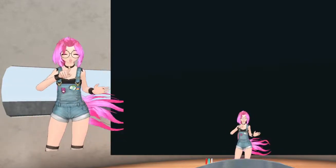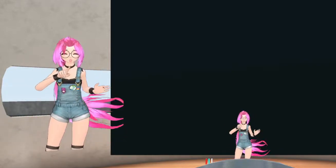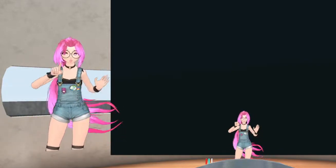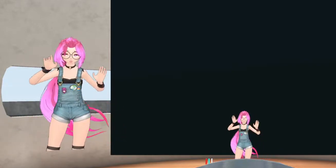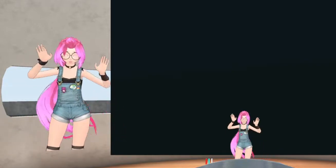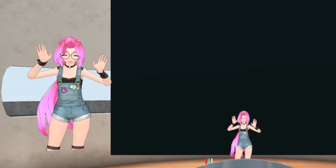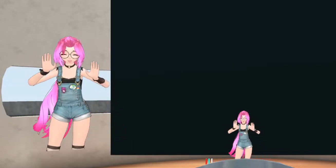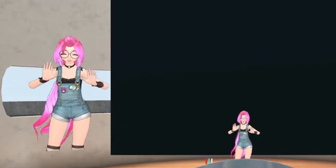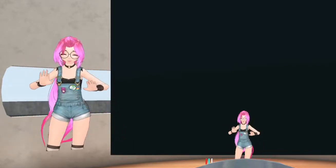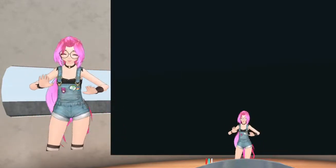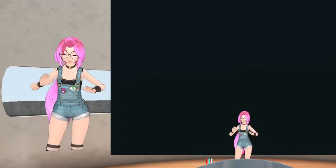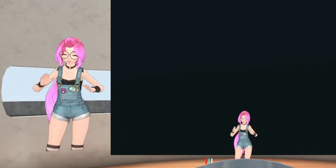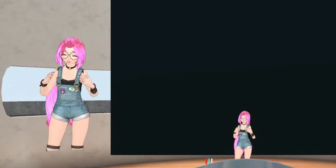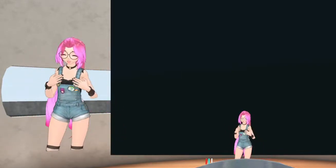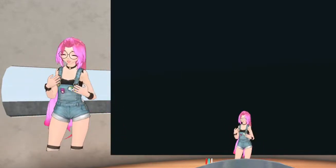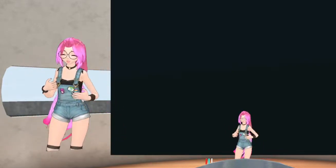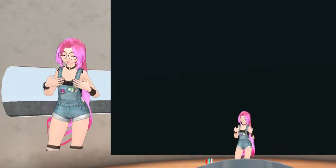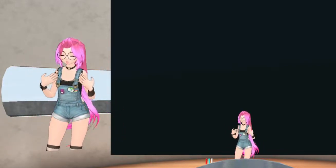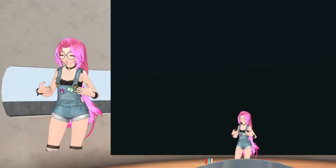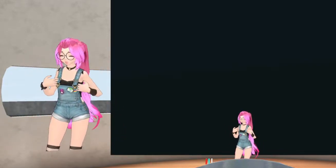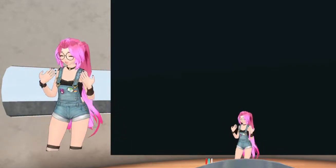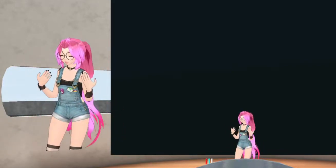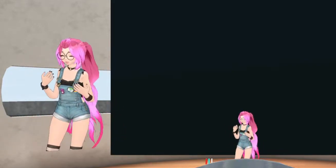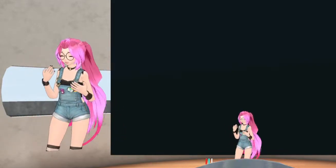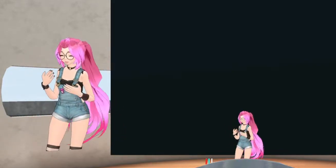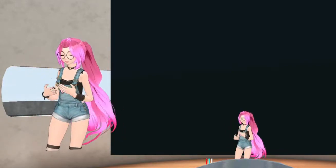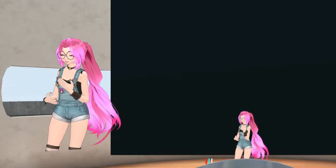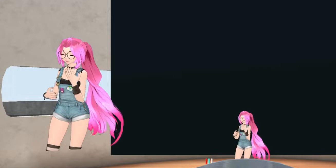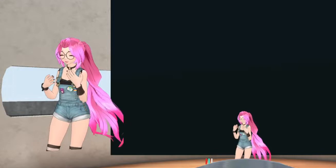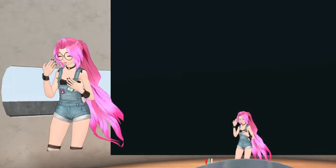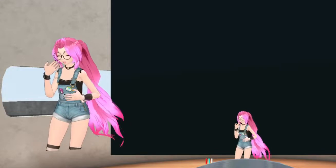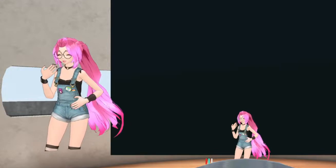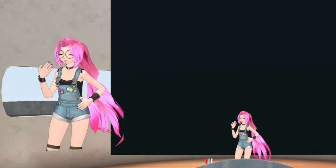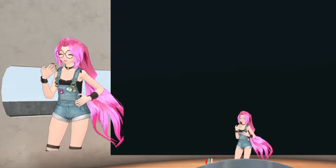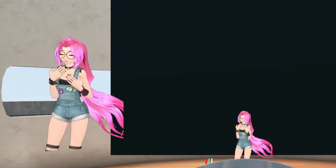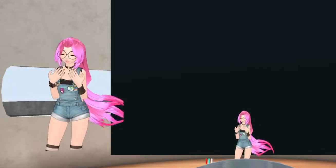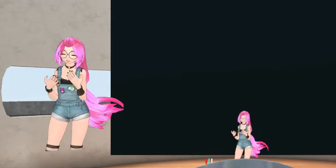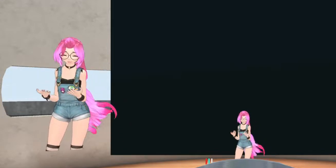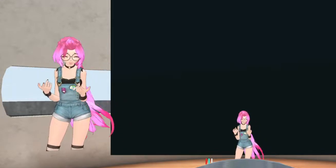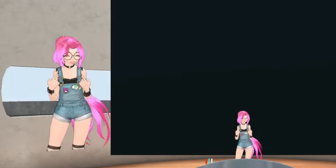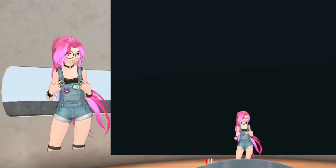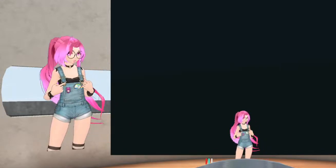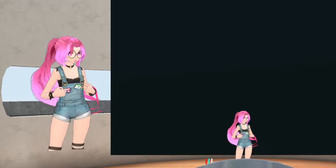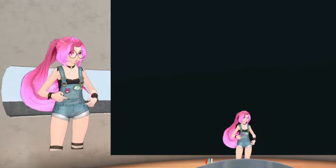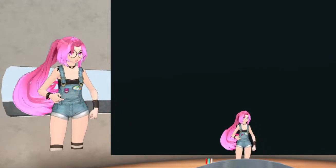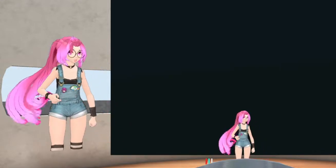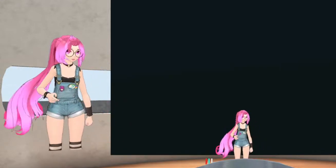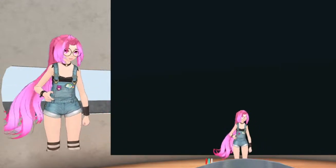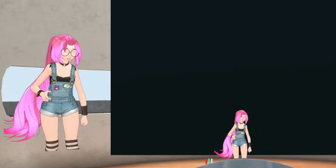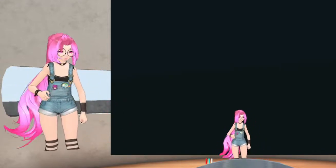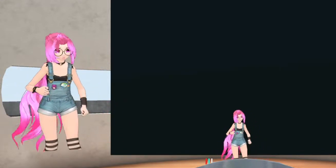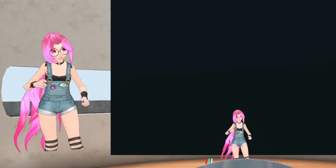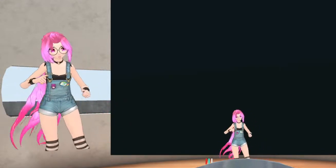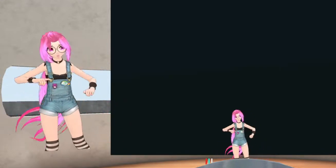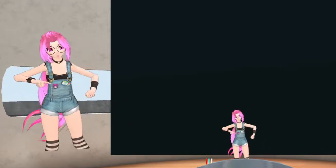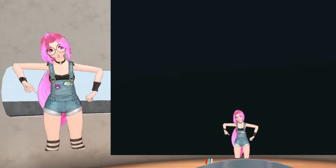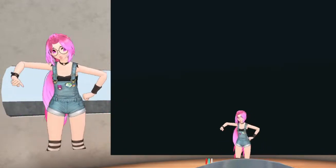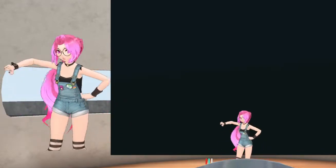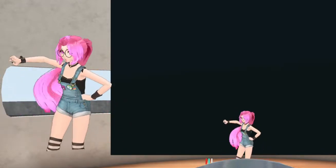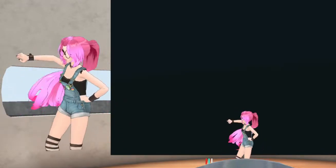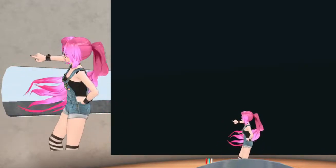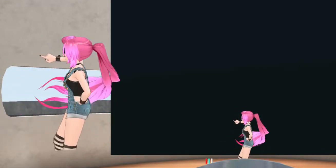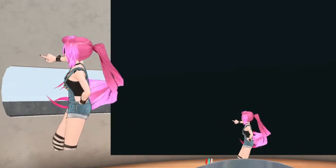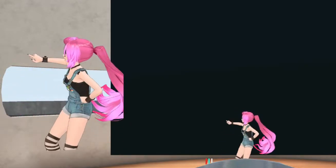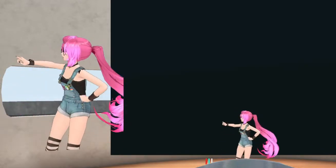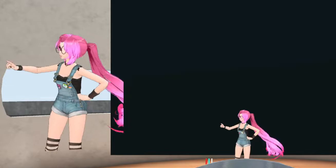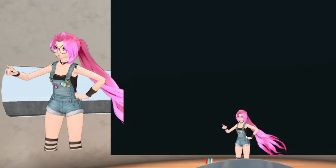and 10. Amazing. Wow, that's so amazing to see so many new faces. Thank you so much for coming today. So if everyone wants to go